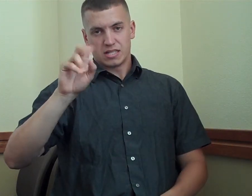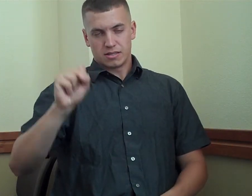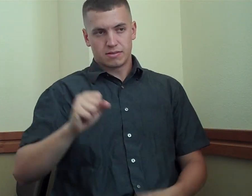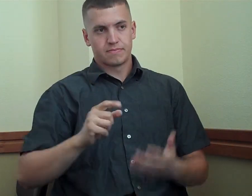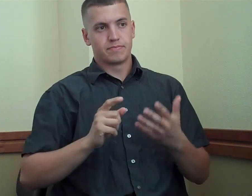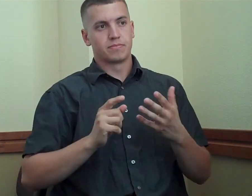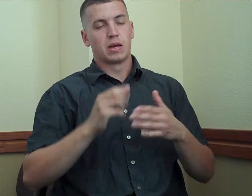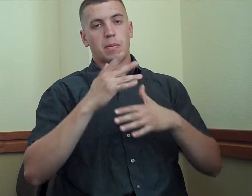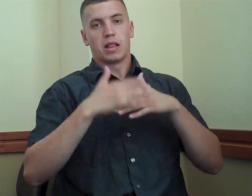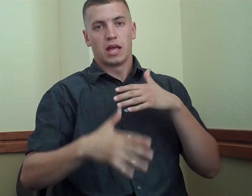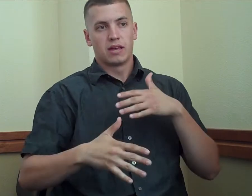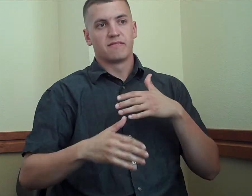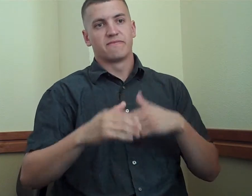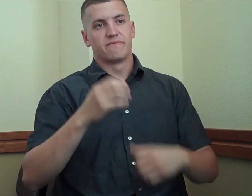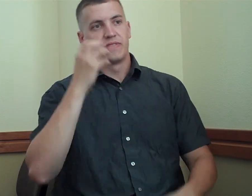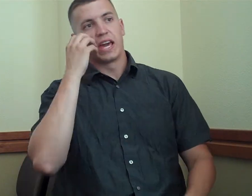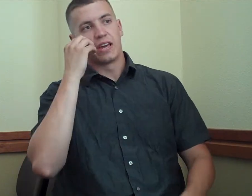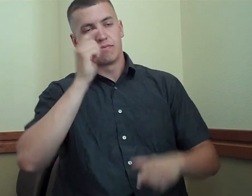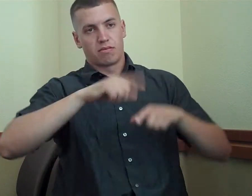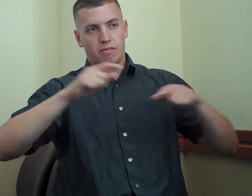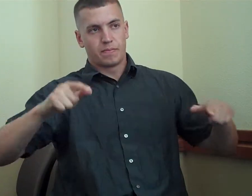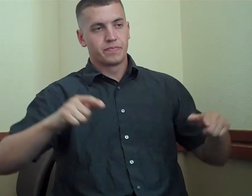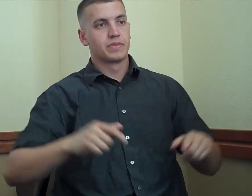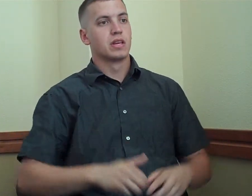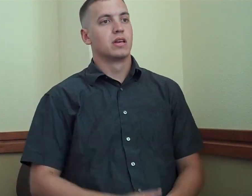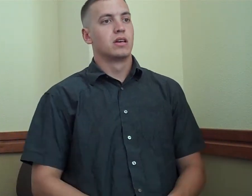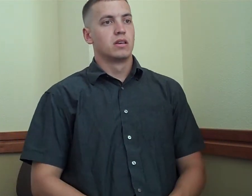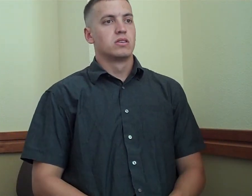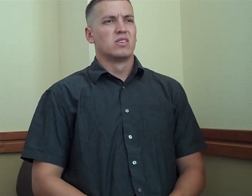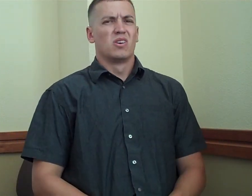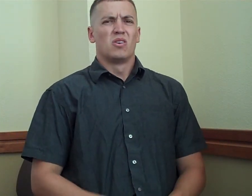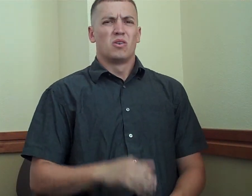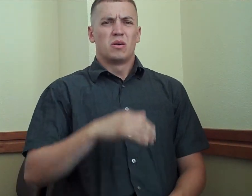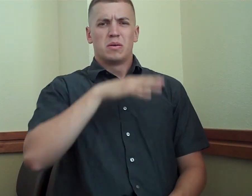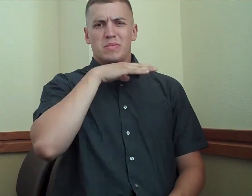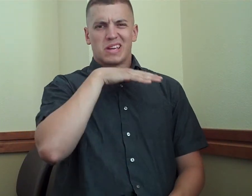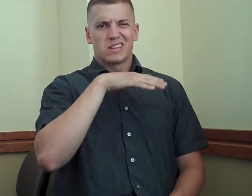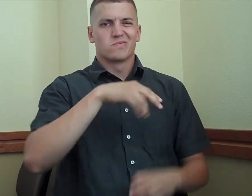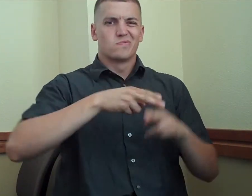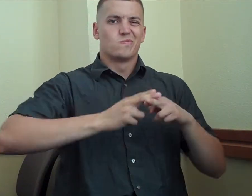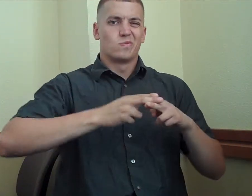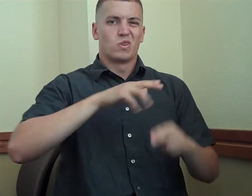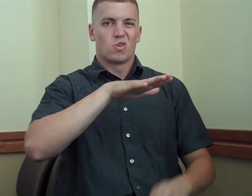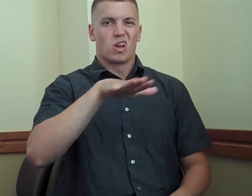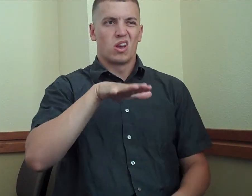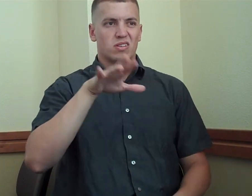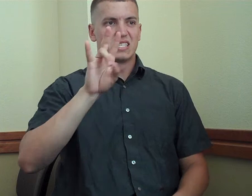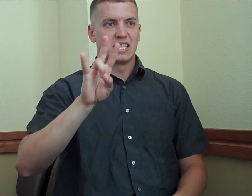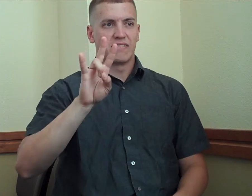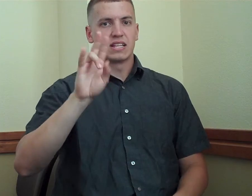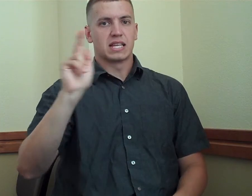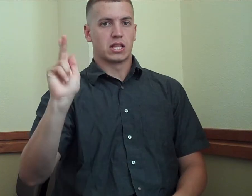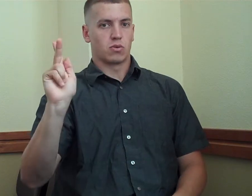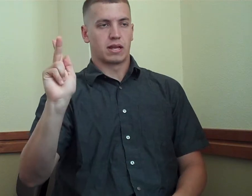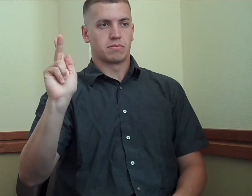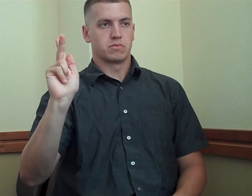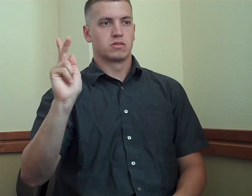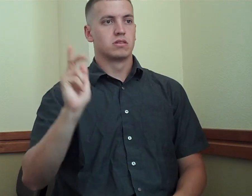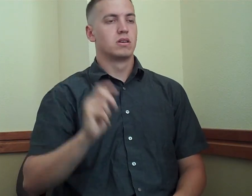In total, they weigh 103.7 kilograms. And to show you how often you actually need parts of this pig in a